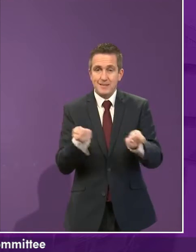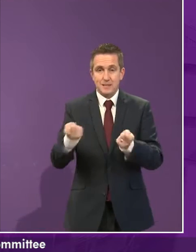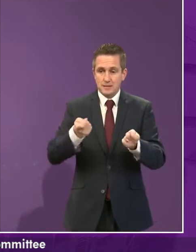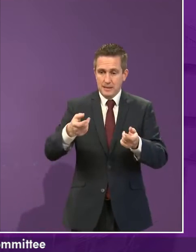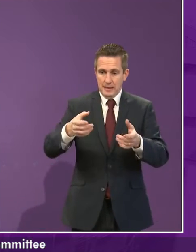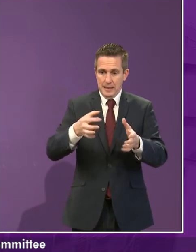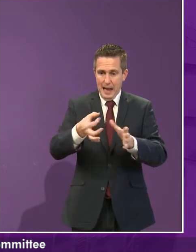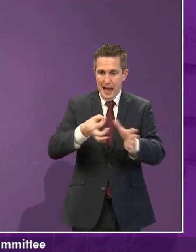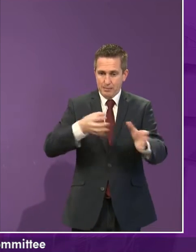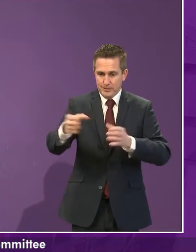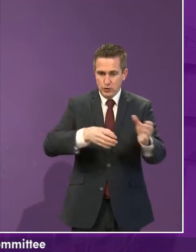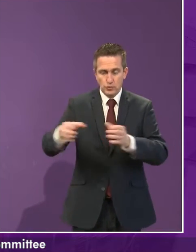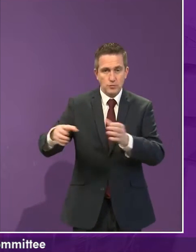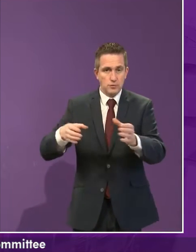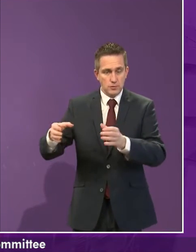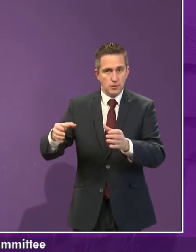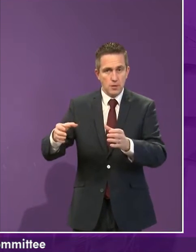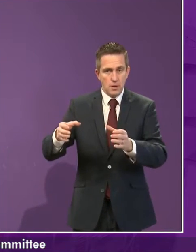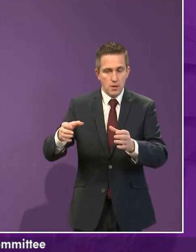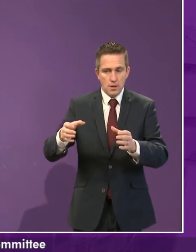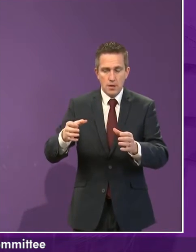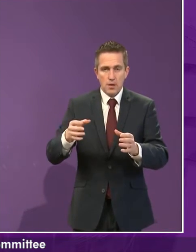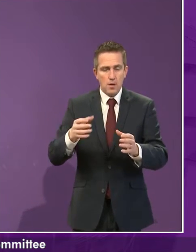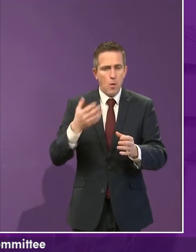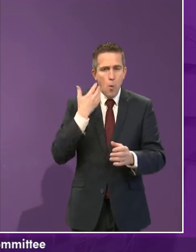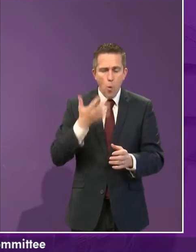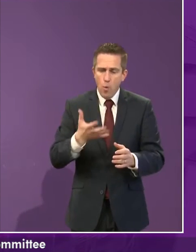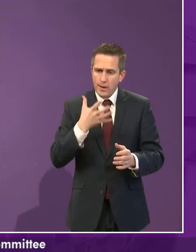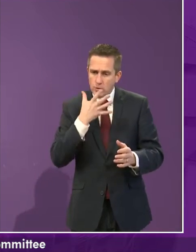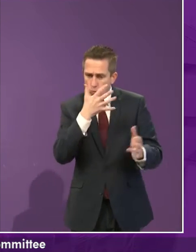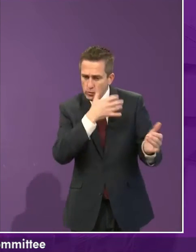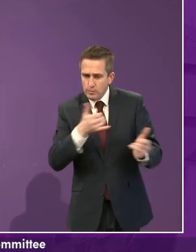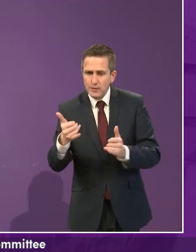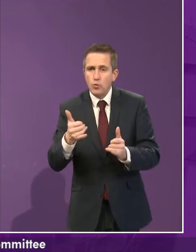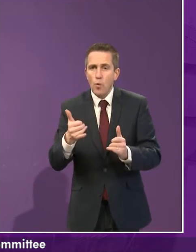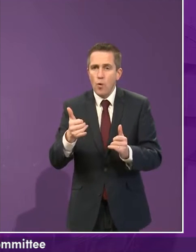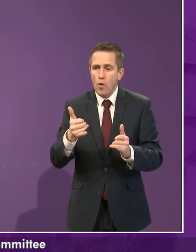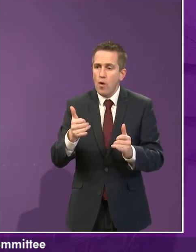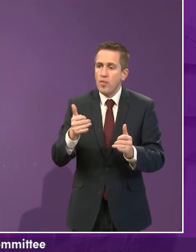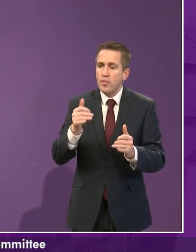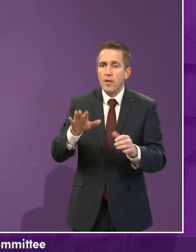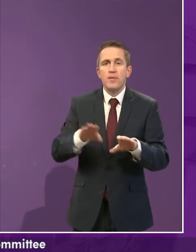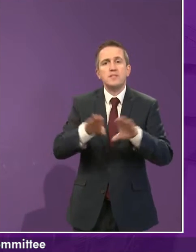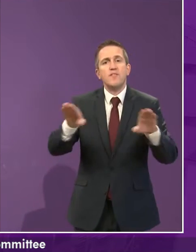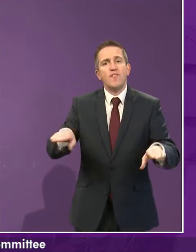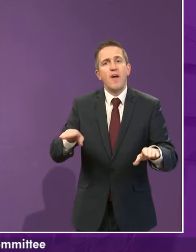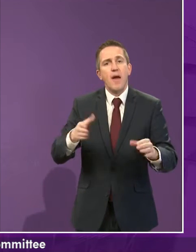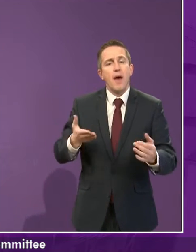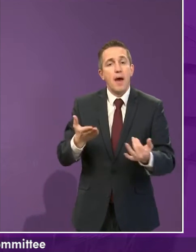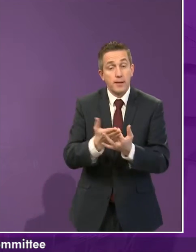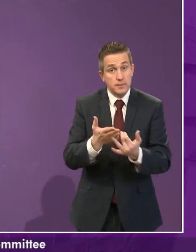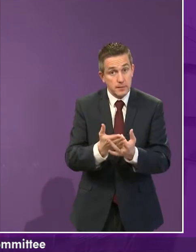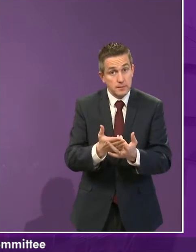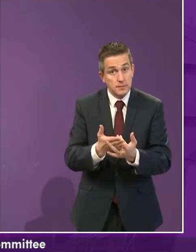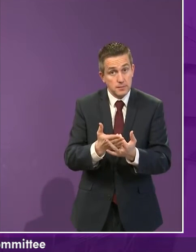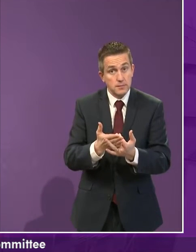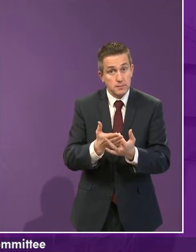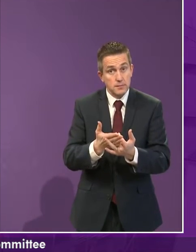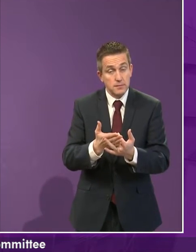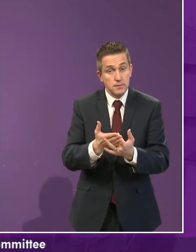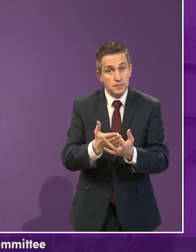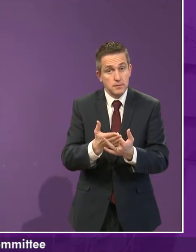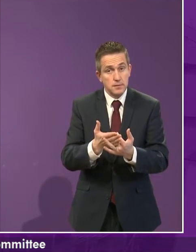very much looking to ensure for all applicants that there's fair practice. So there's